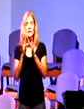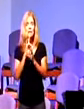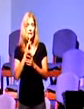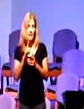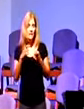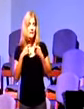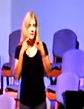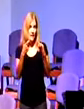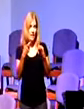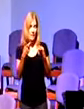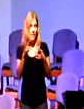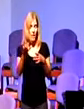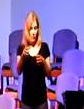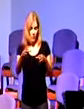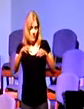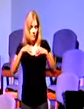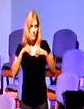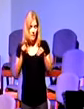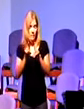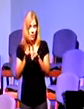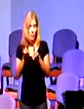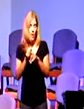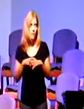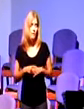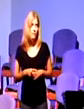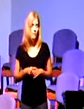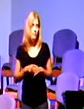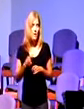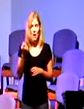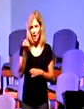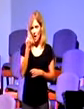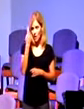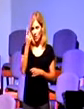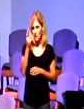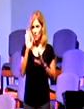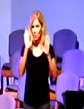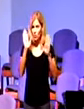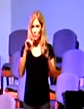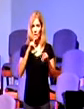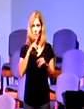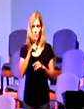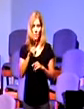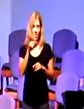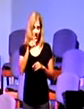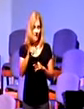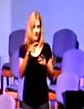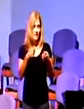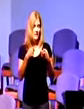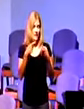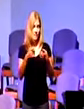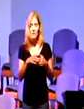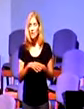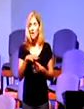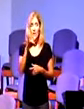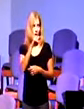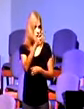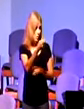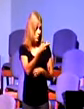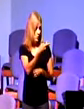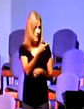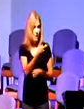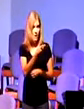that we must receive as well. Understand this great truth. This is the gift that you and